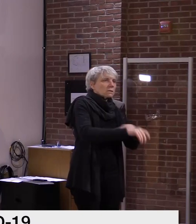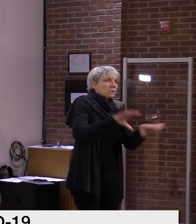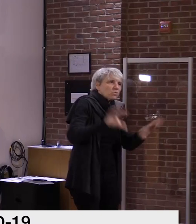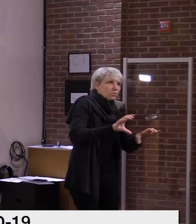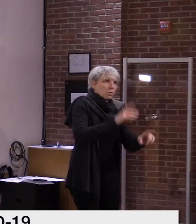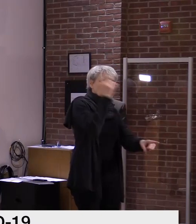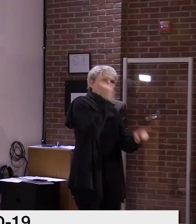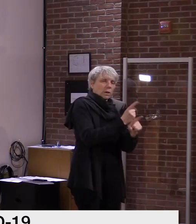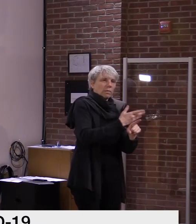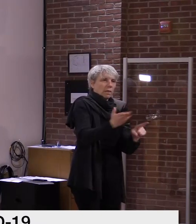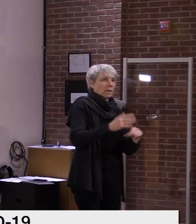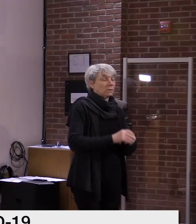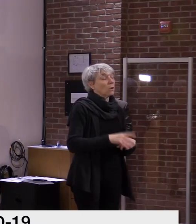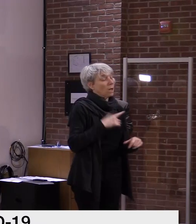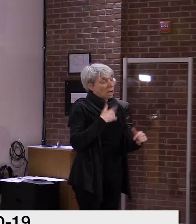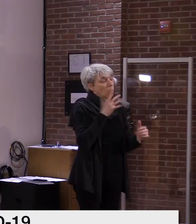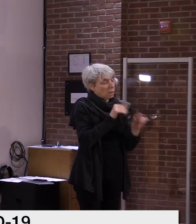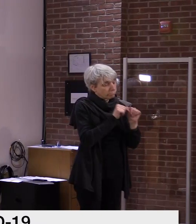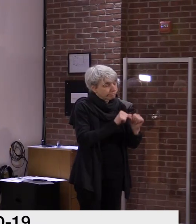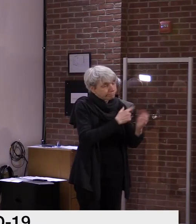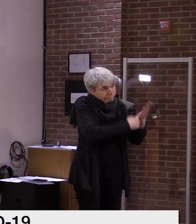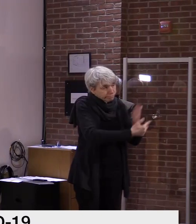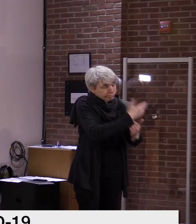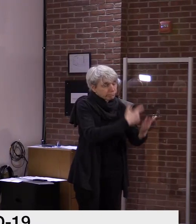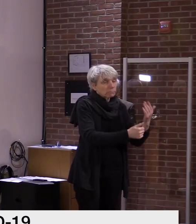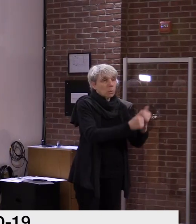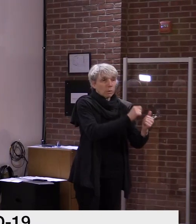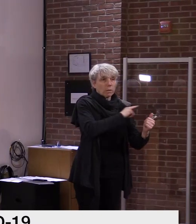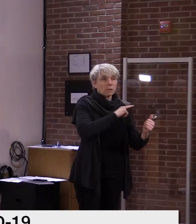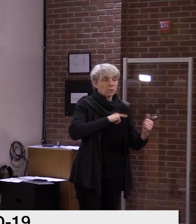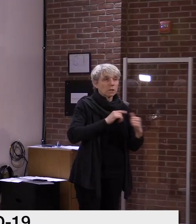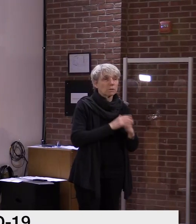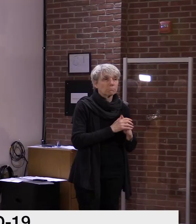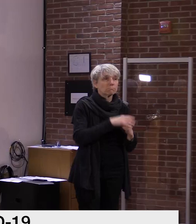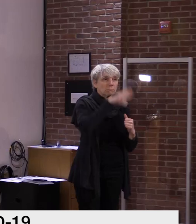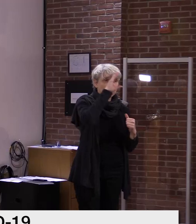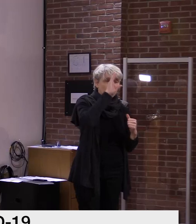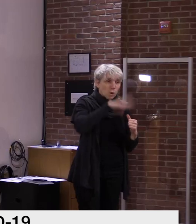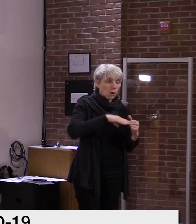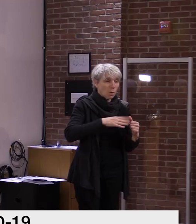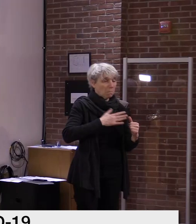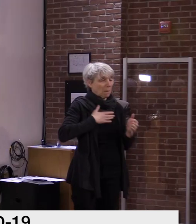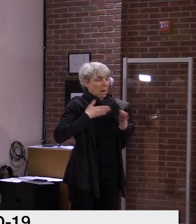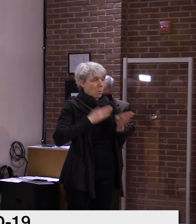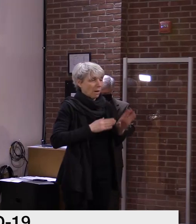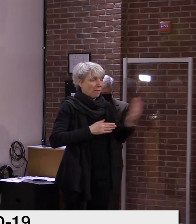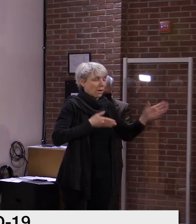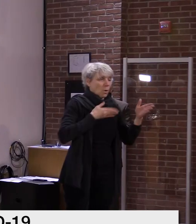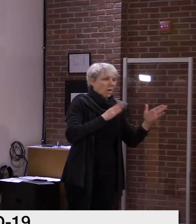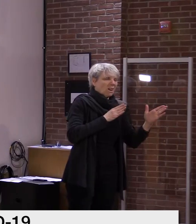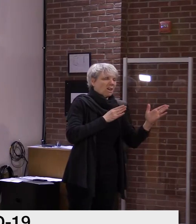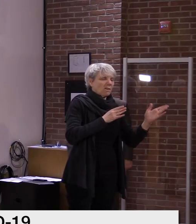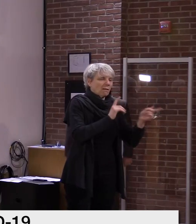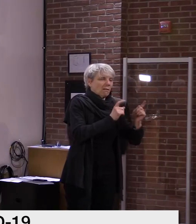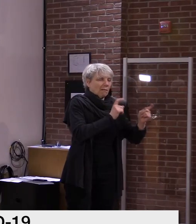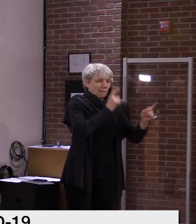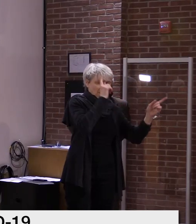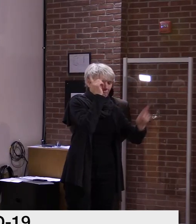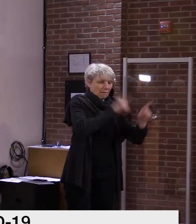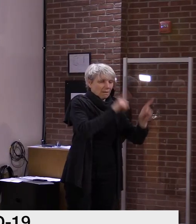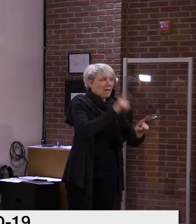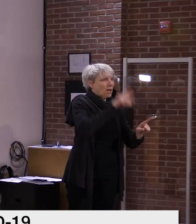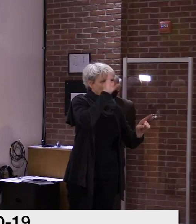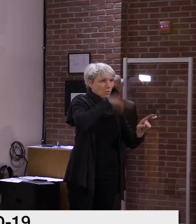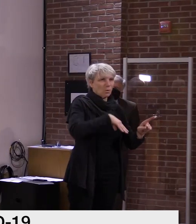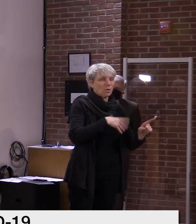continue to make the case, understanding that there will be compromise along the way, but I feel strongly about